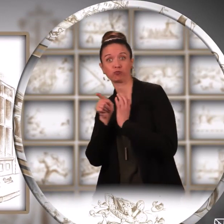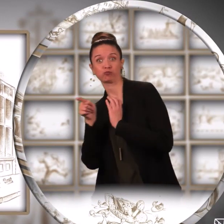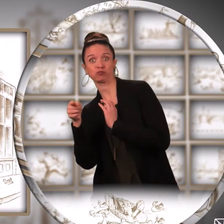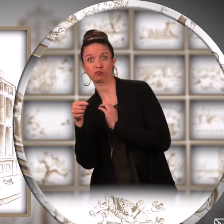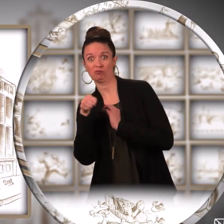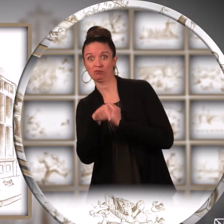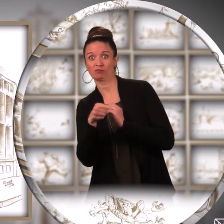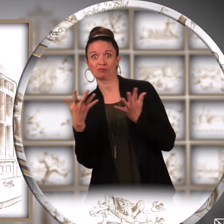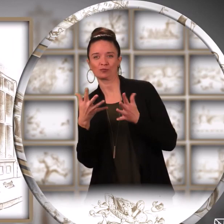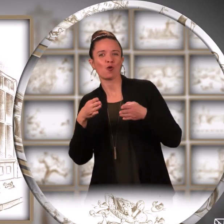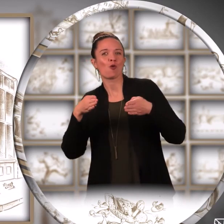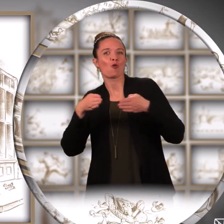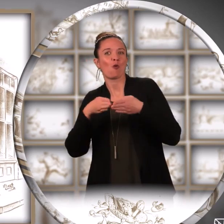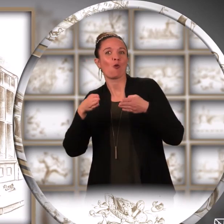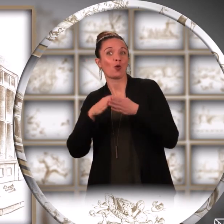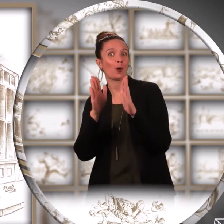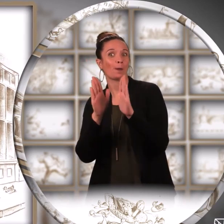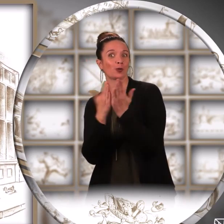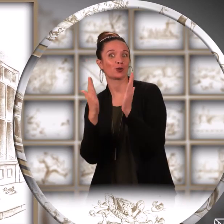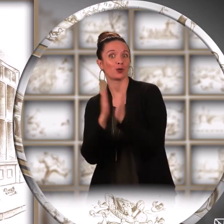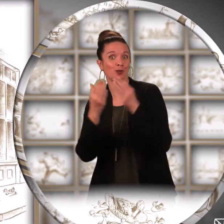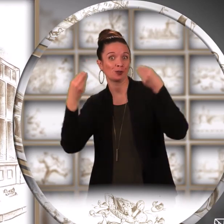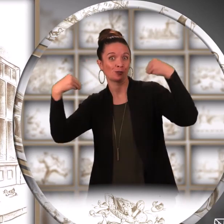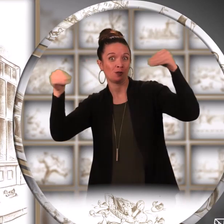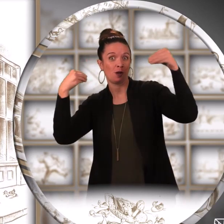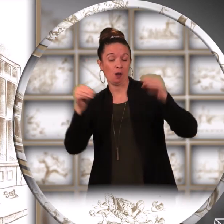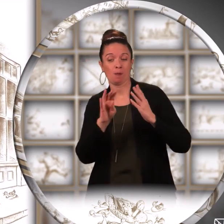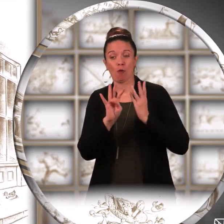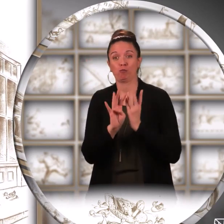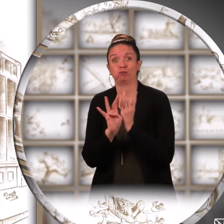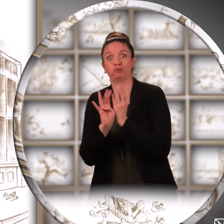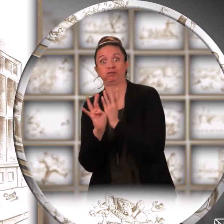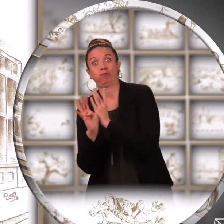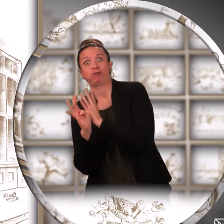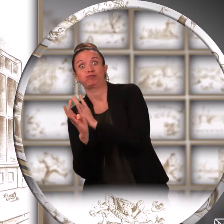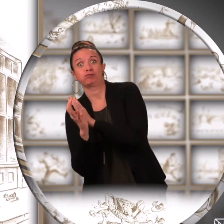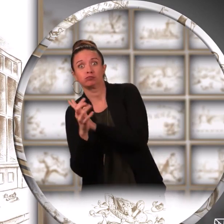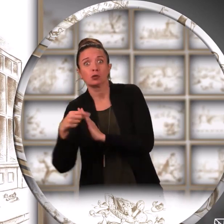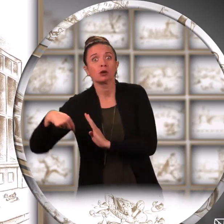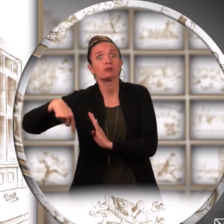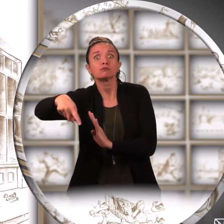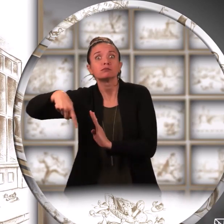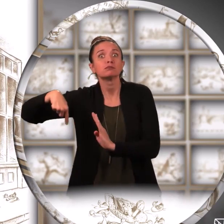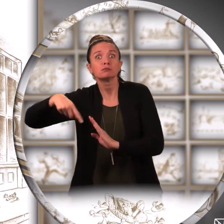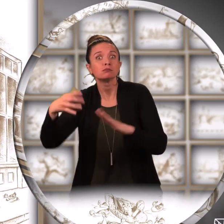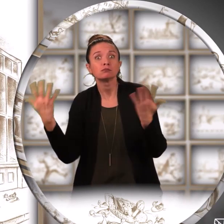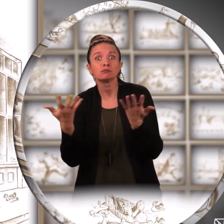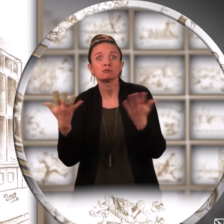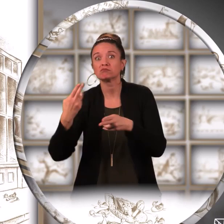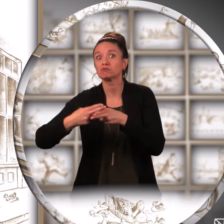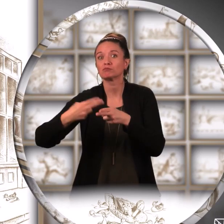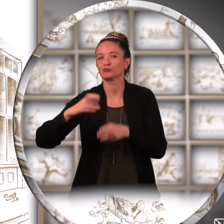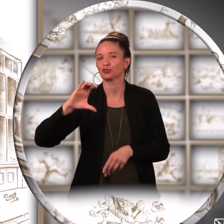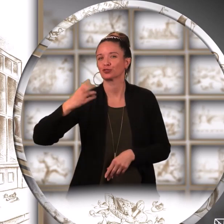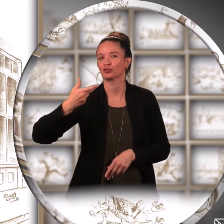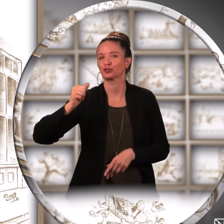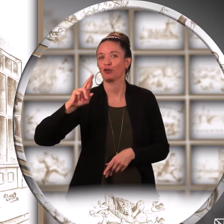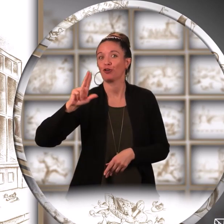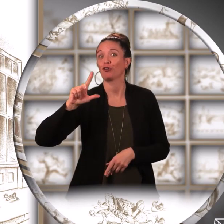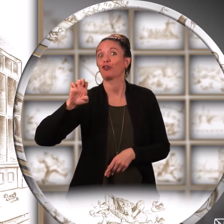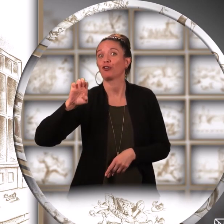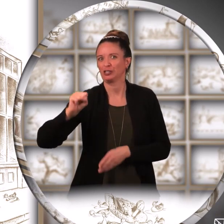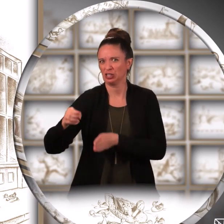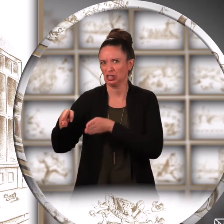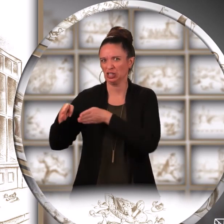Meanwhile, Mrs. Mallard had reached the corner bookshop and turned onto Charles Street with